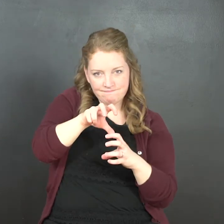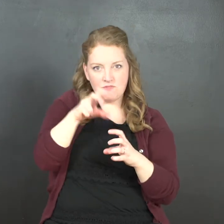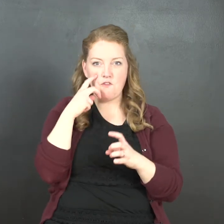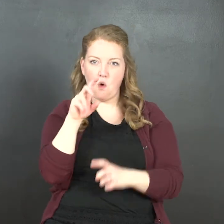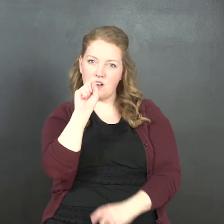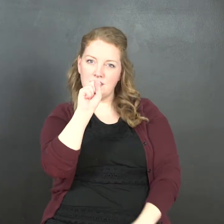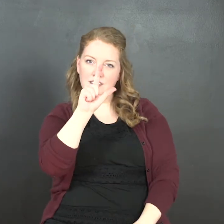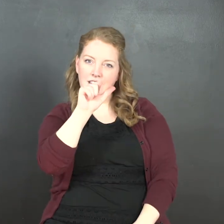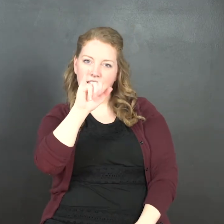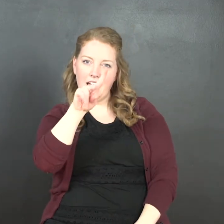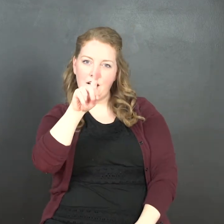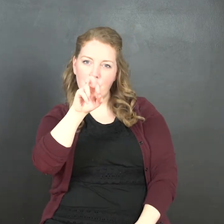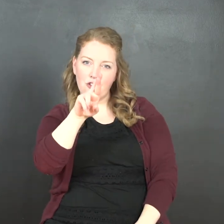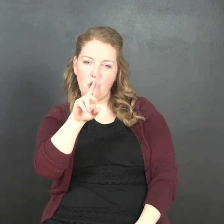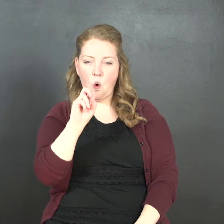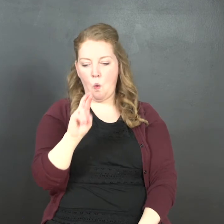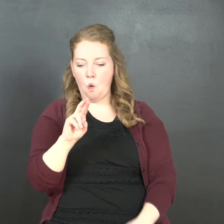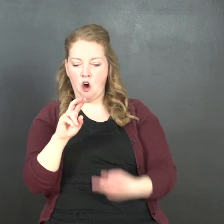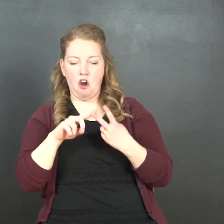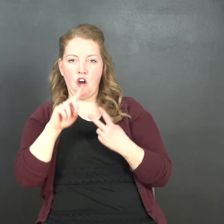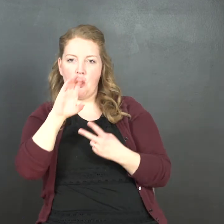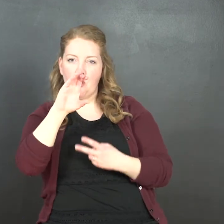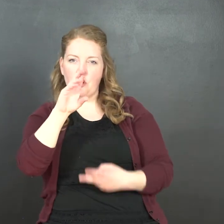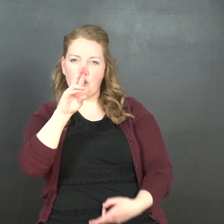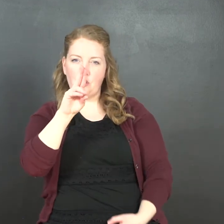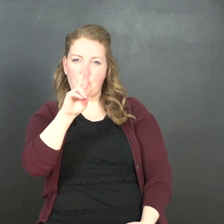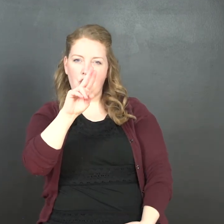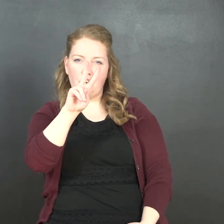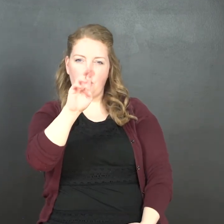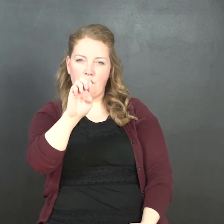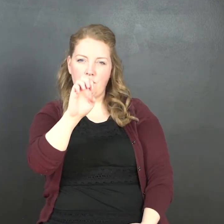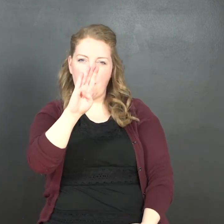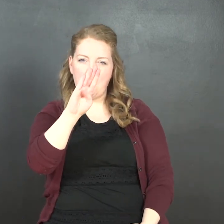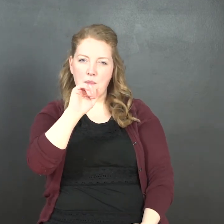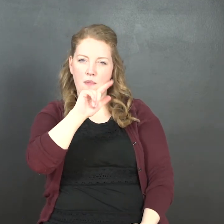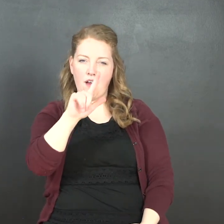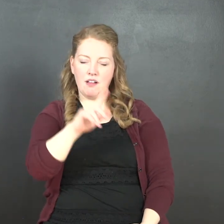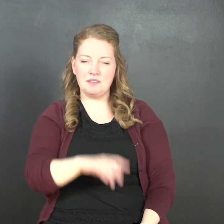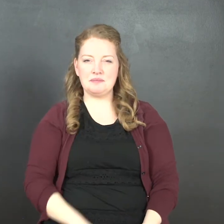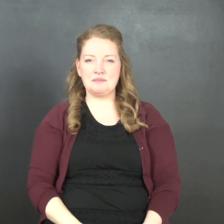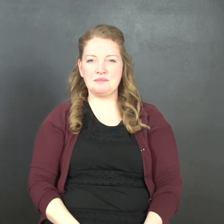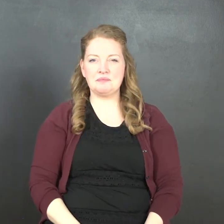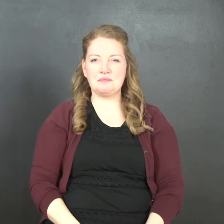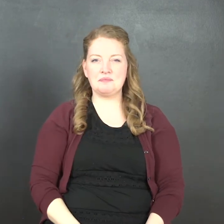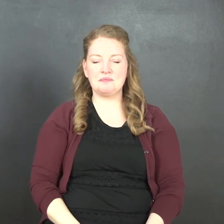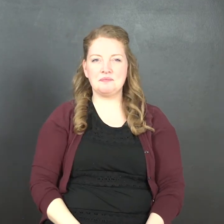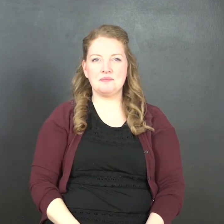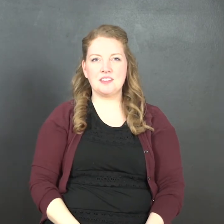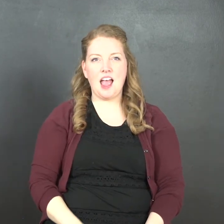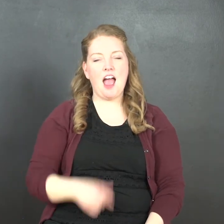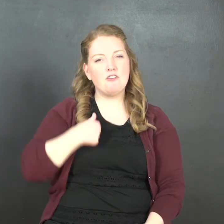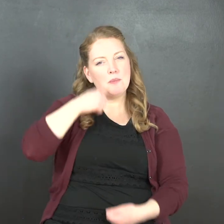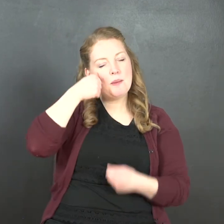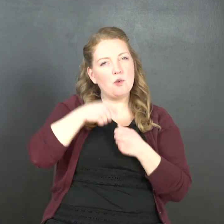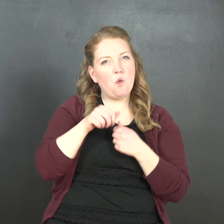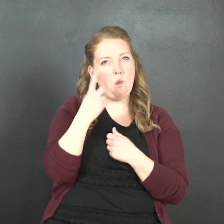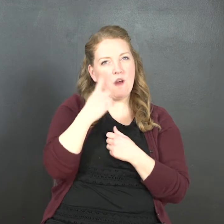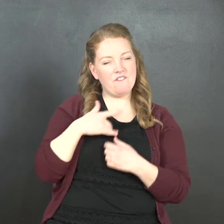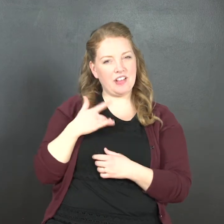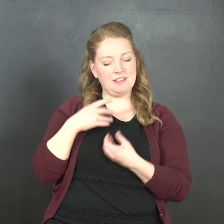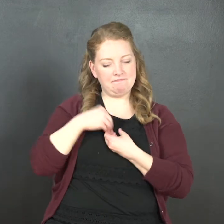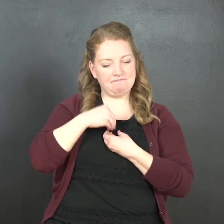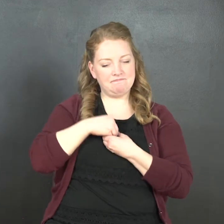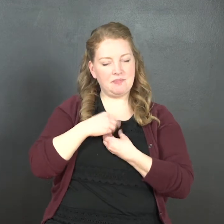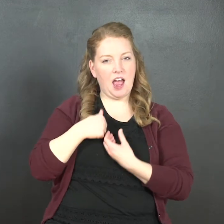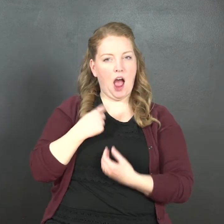But you know, one of the things I remember most about my grandpa growing up, and this was never his fault, was I always